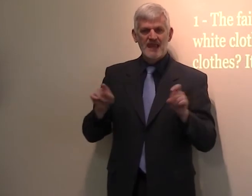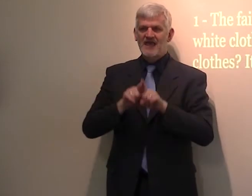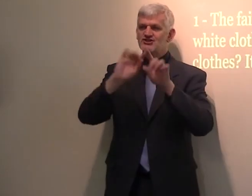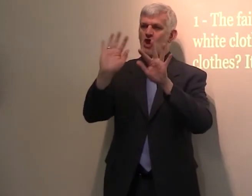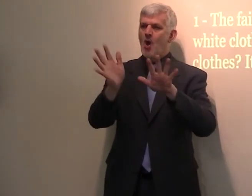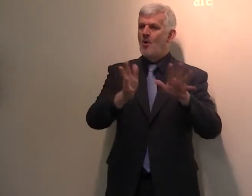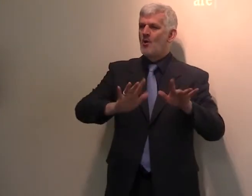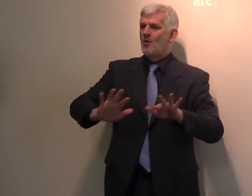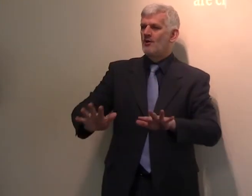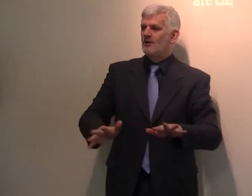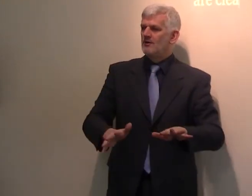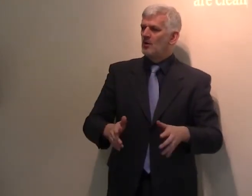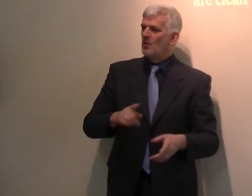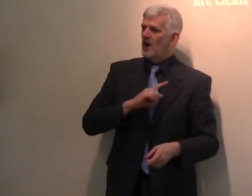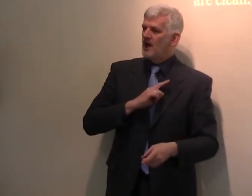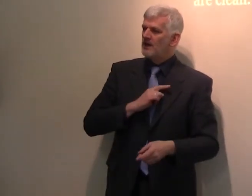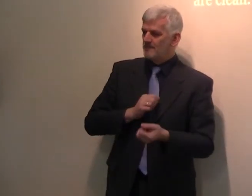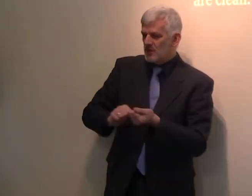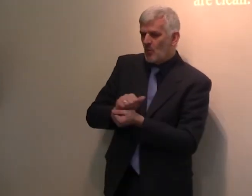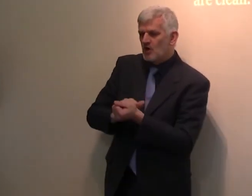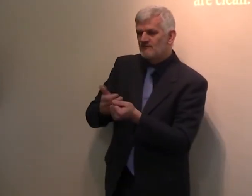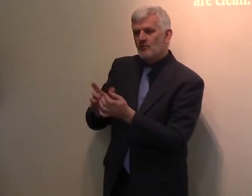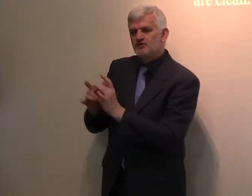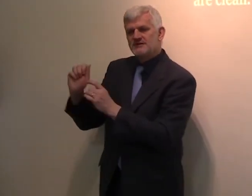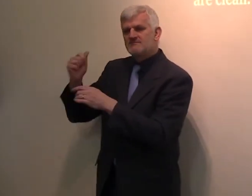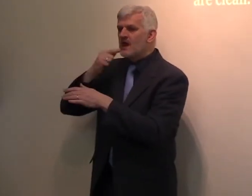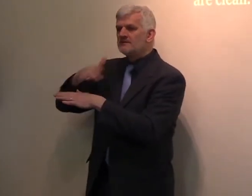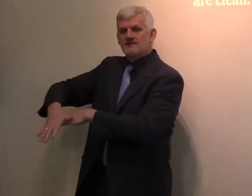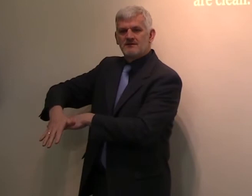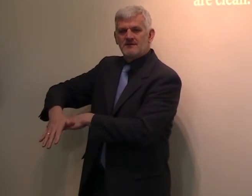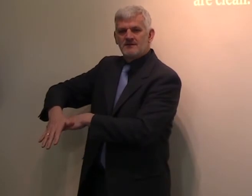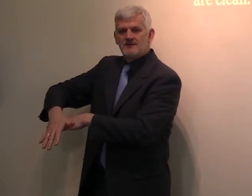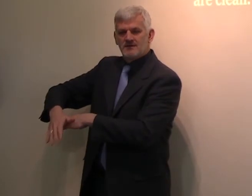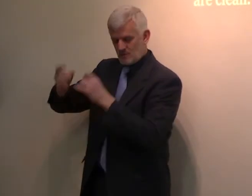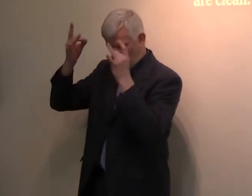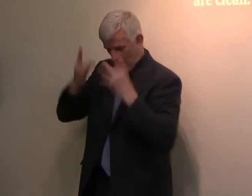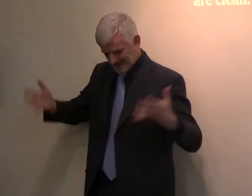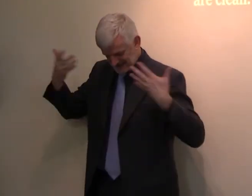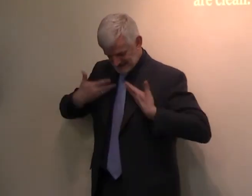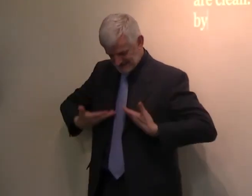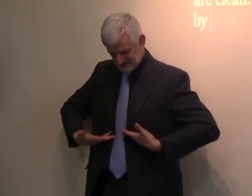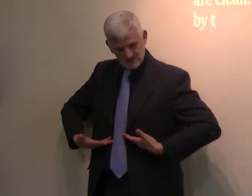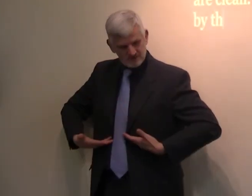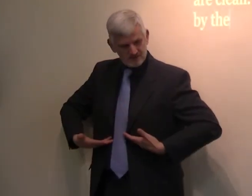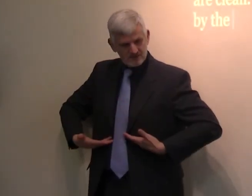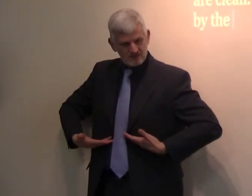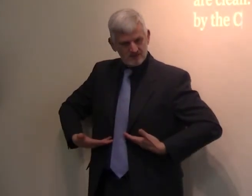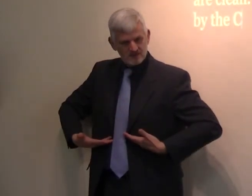Christ. And here, white garment has three main opportunities to be